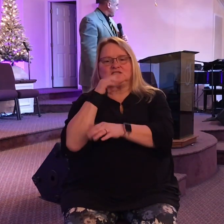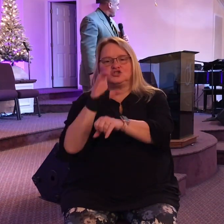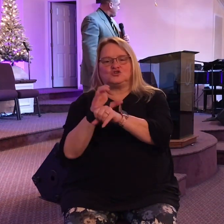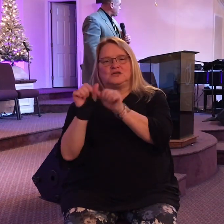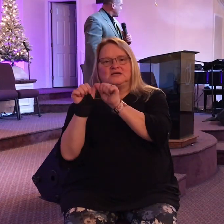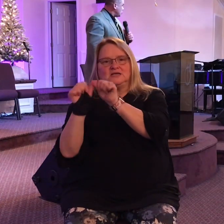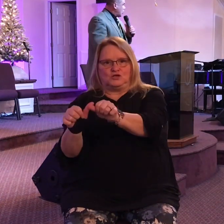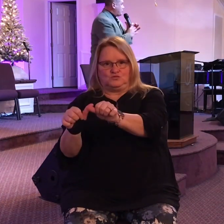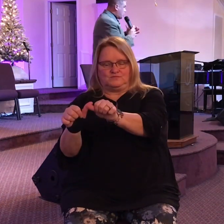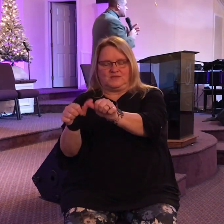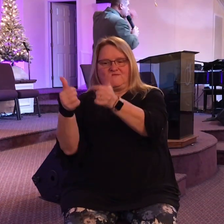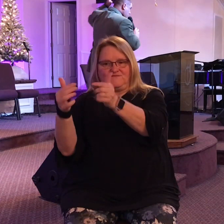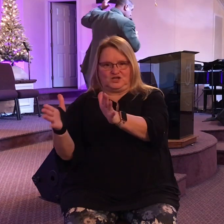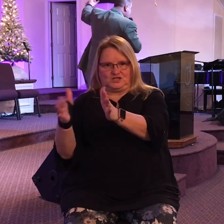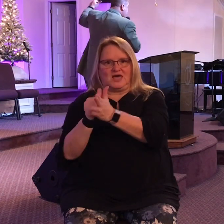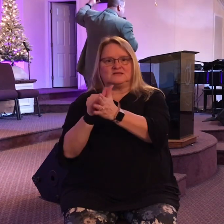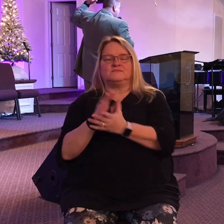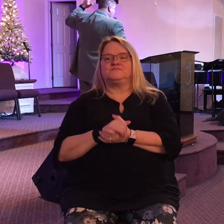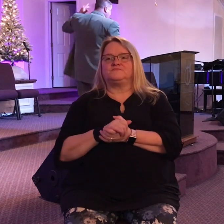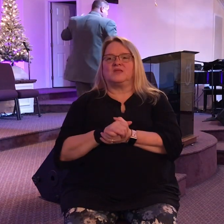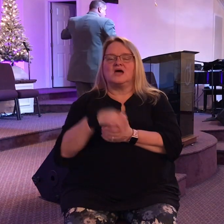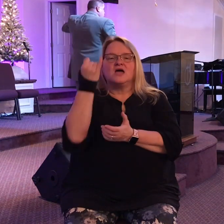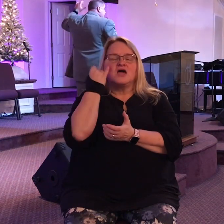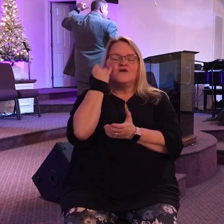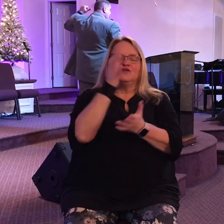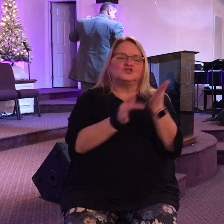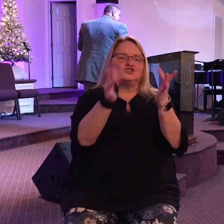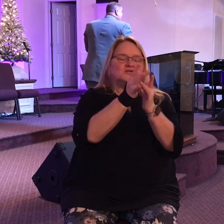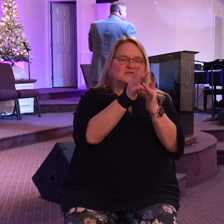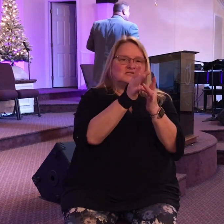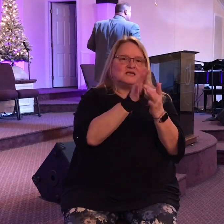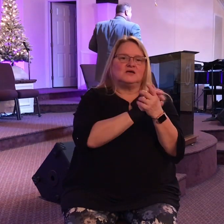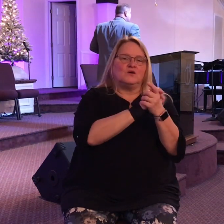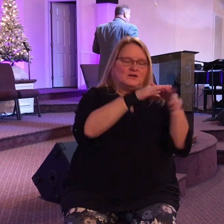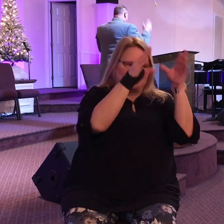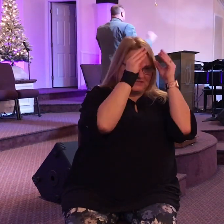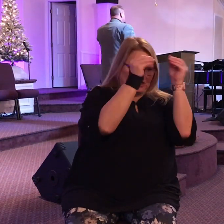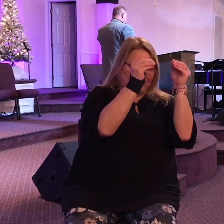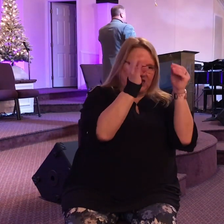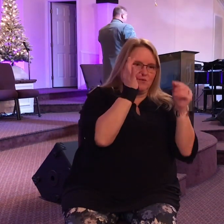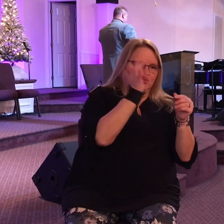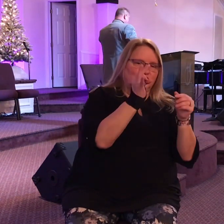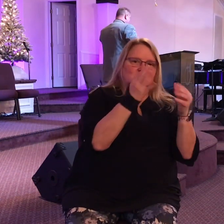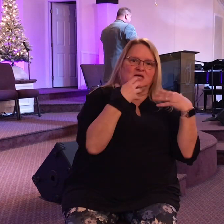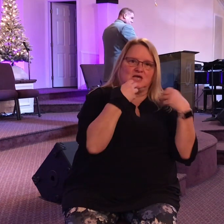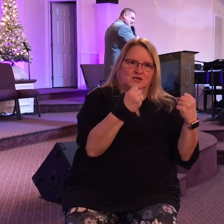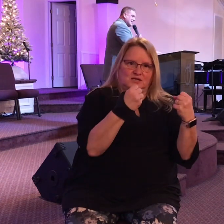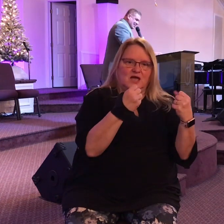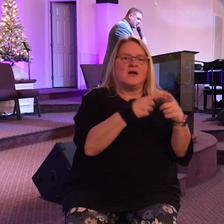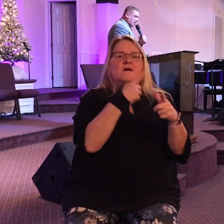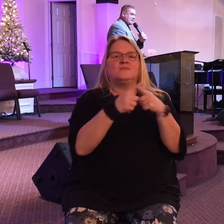it. So if Jesus was teaching and preaching and healing, what do you think the church ought to be